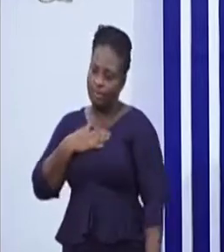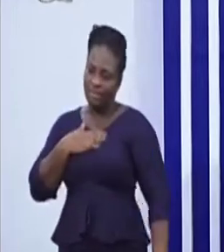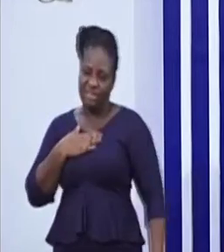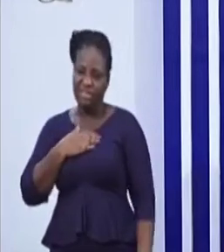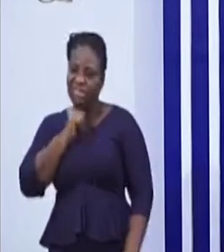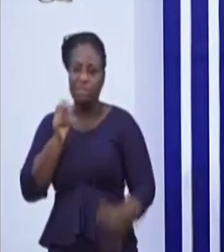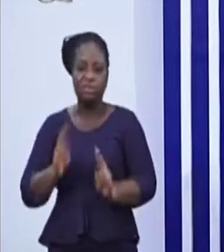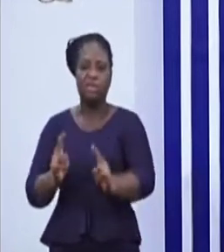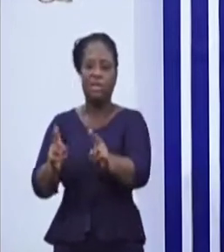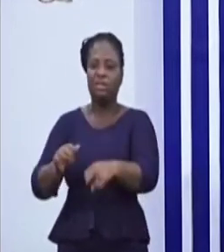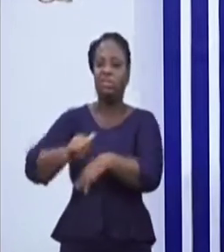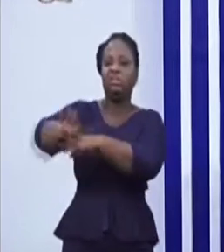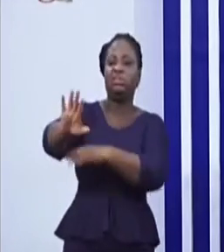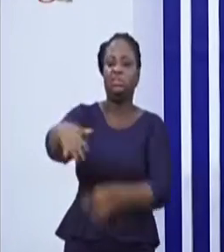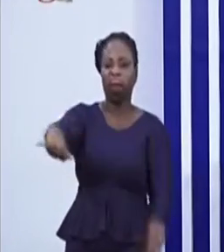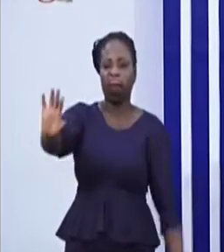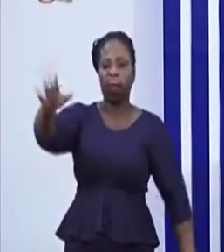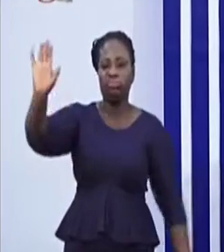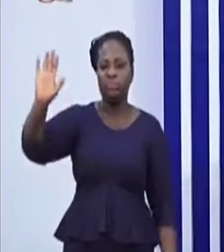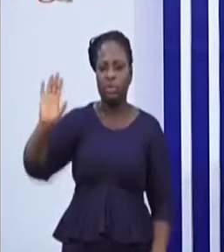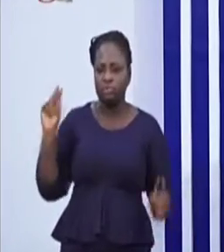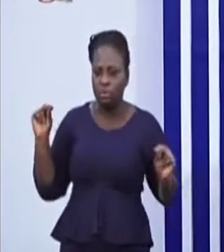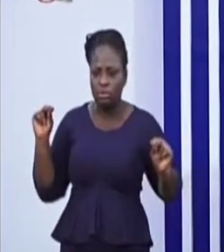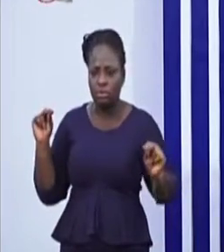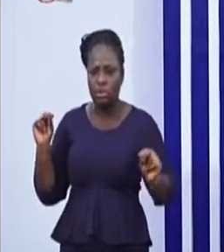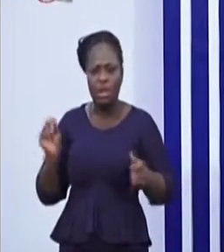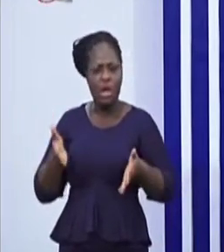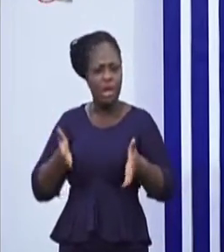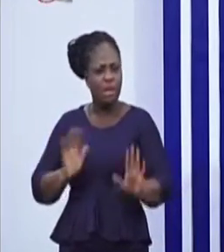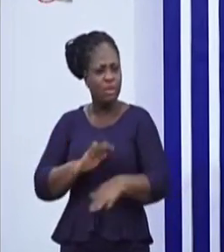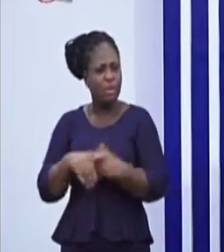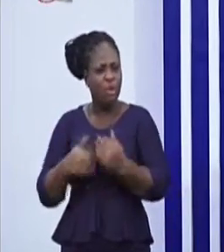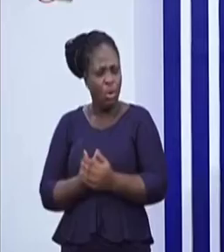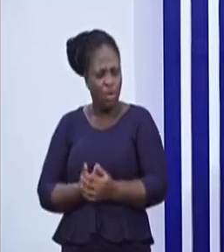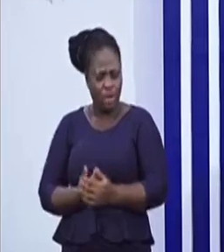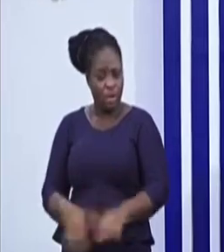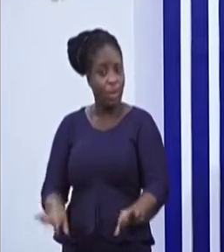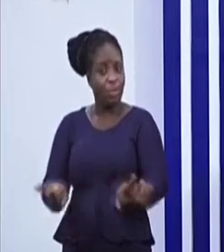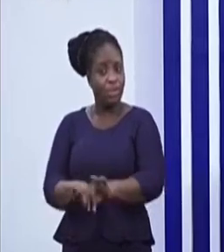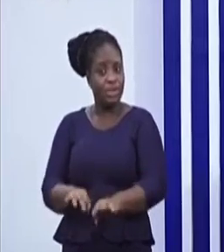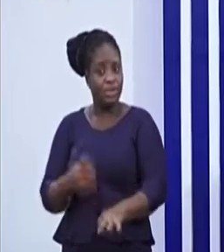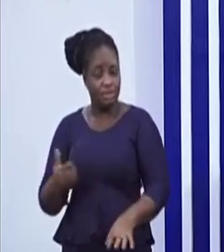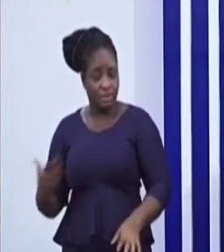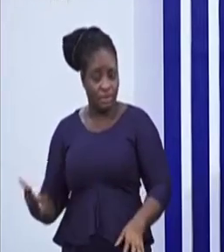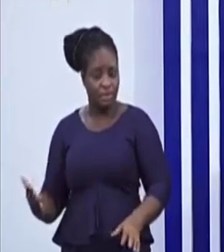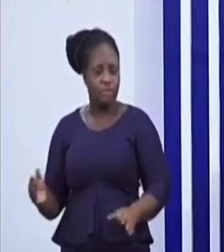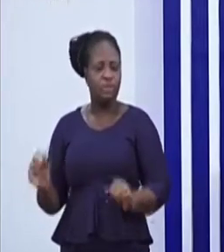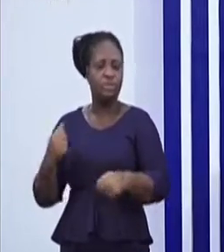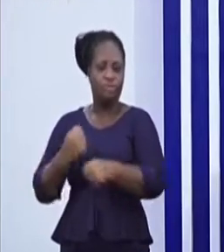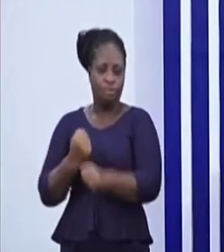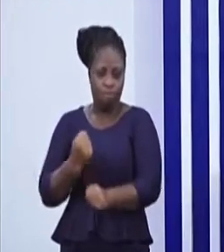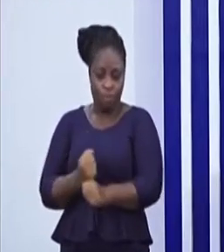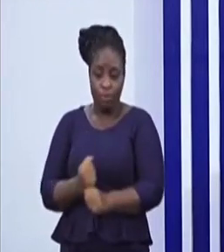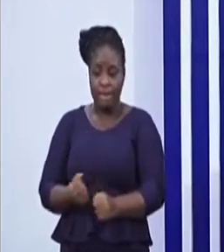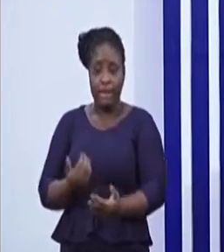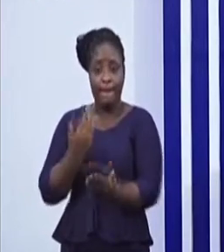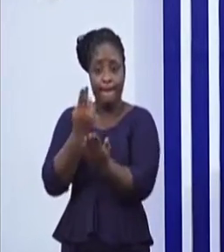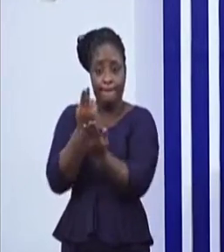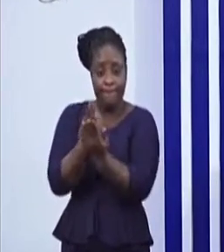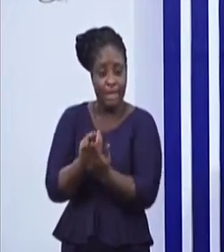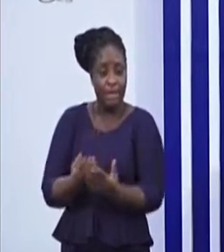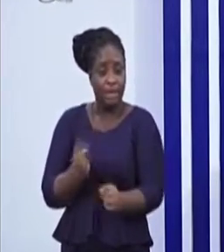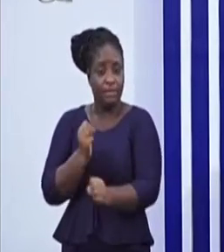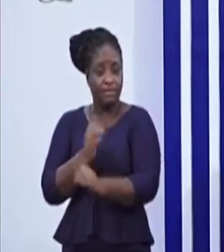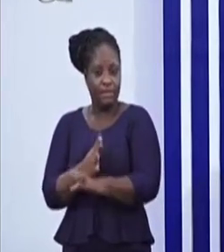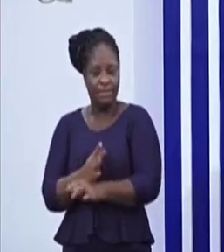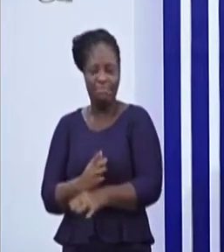don't be in a hurry to send the patient away. Let all the necessary arrangements be made. When a bed is available, then we move the patient. In that